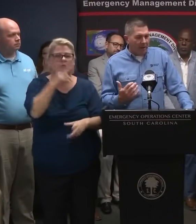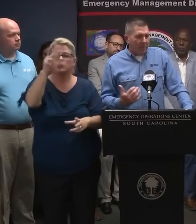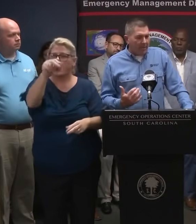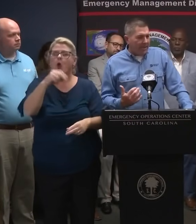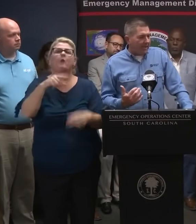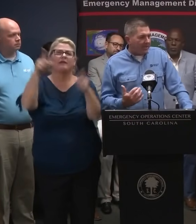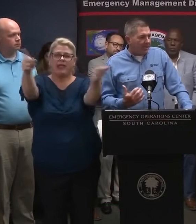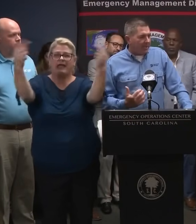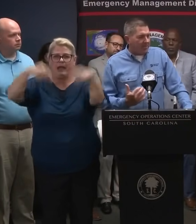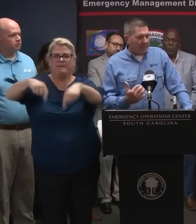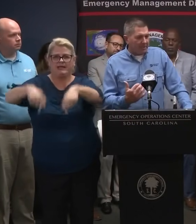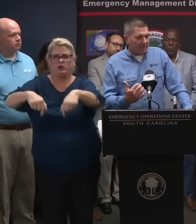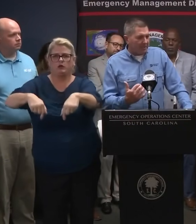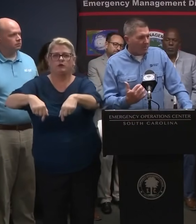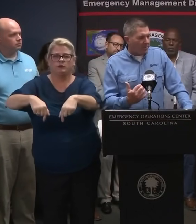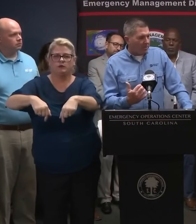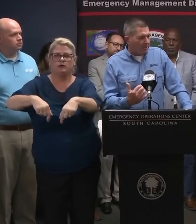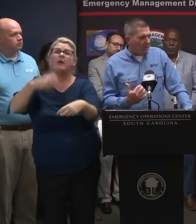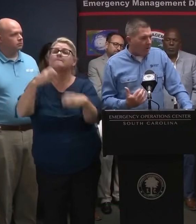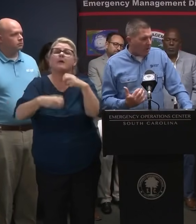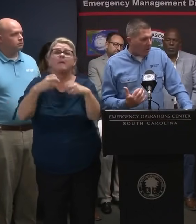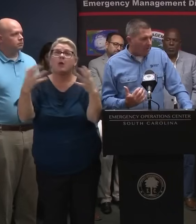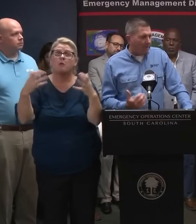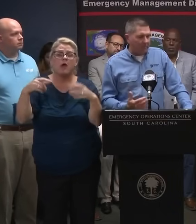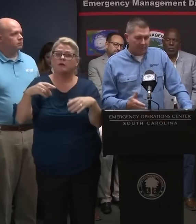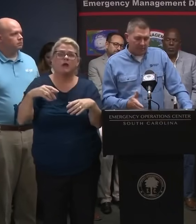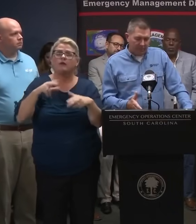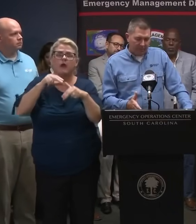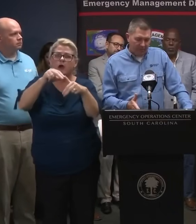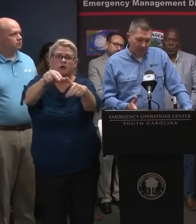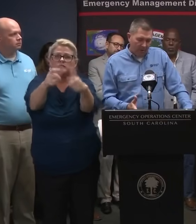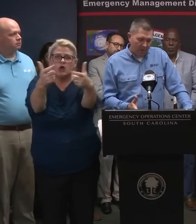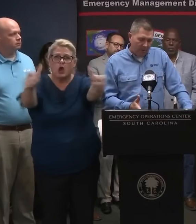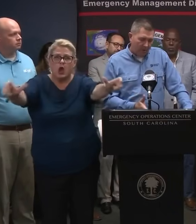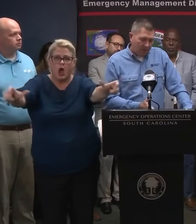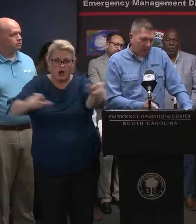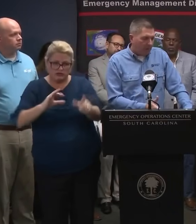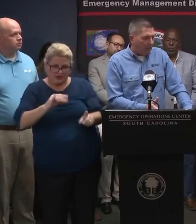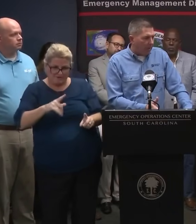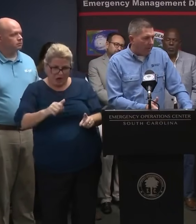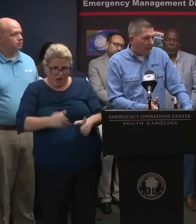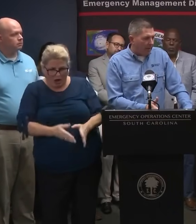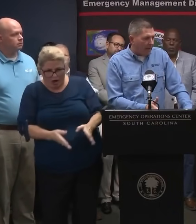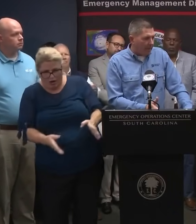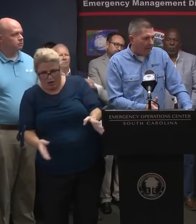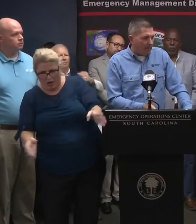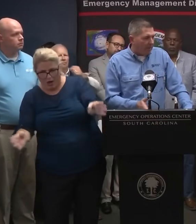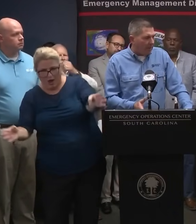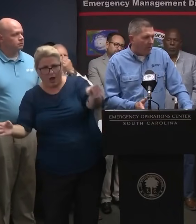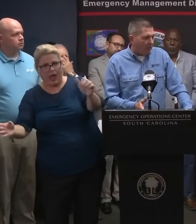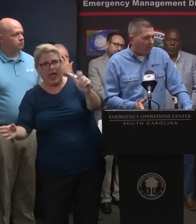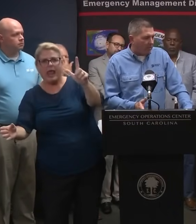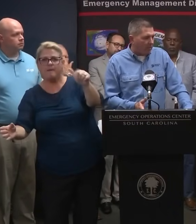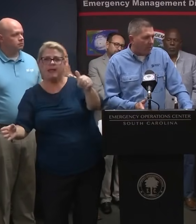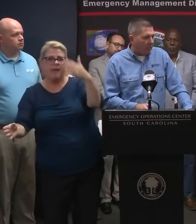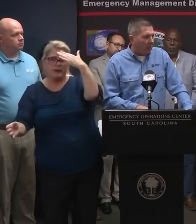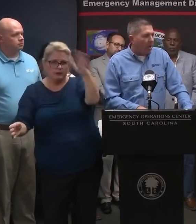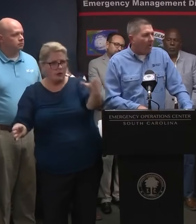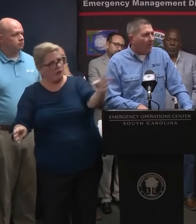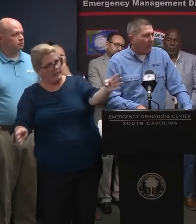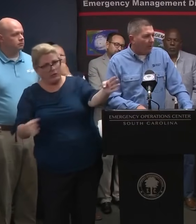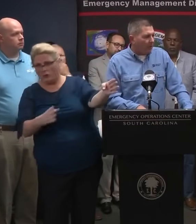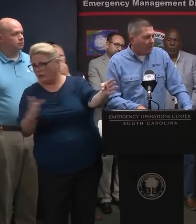The problem is because this storm was so large and it was covering Florida, could have gone all the way to Alabama, didn't know where it was going to